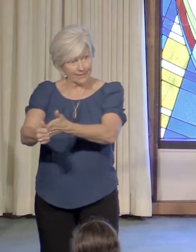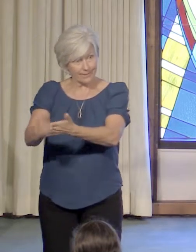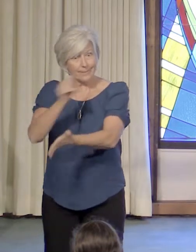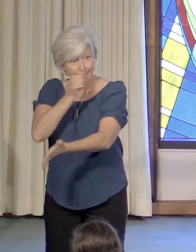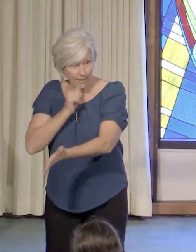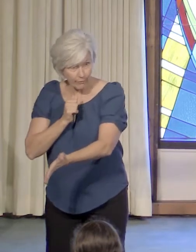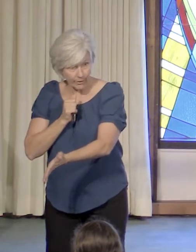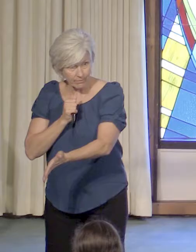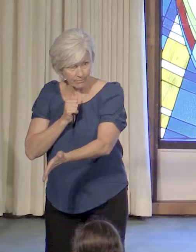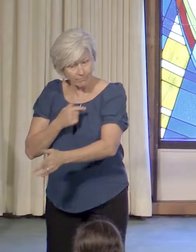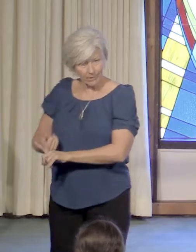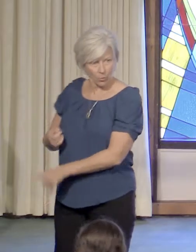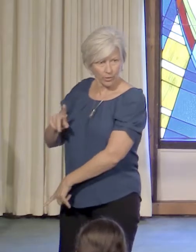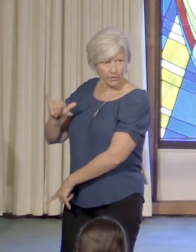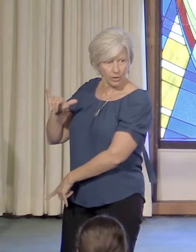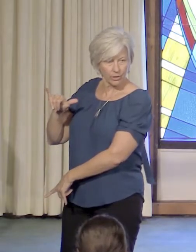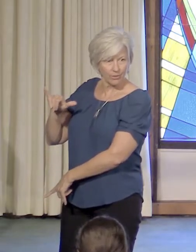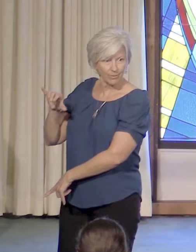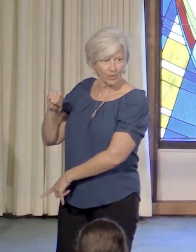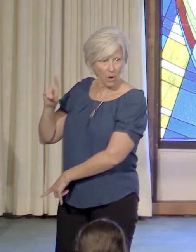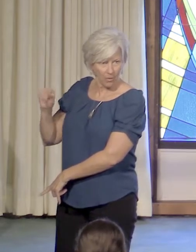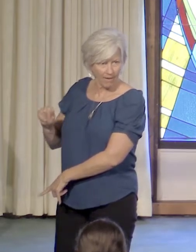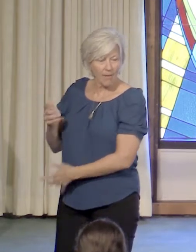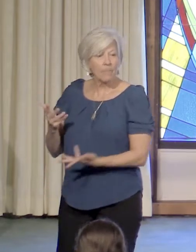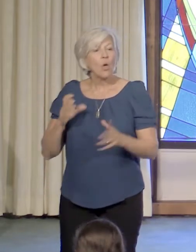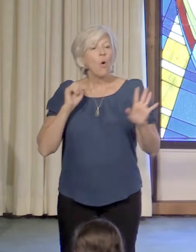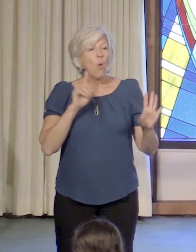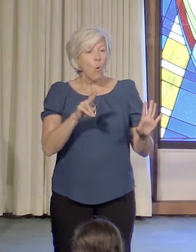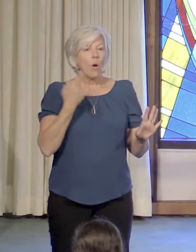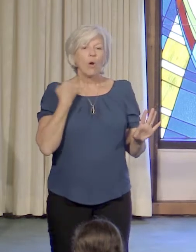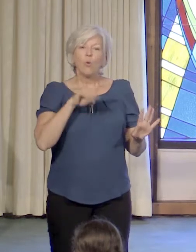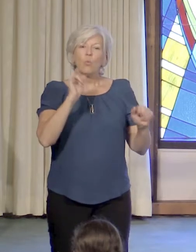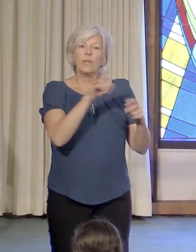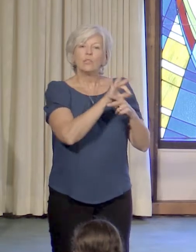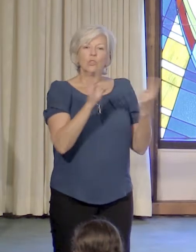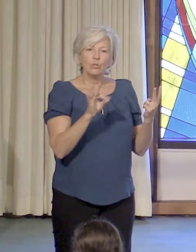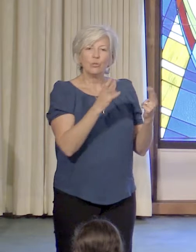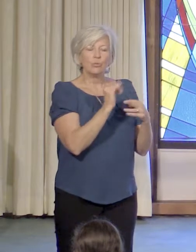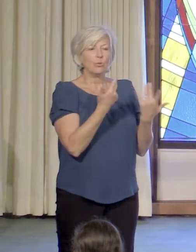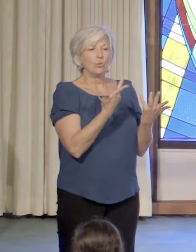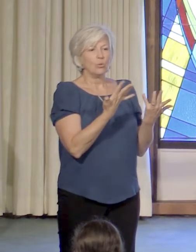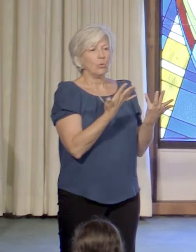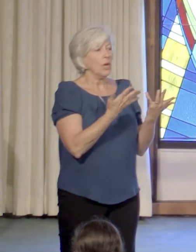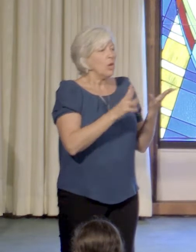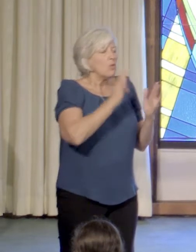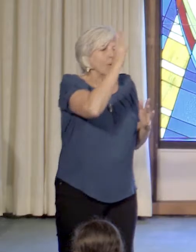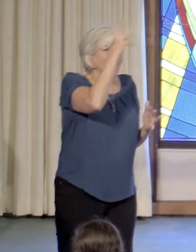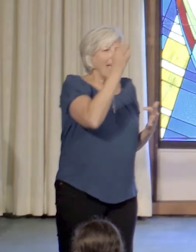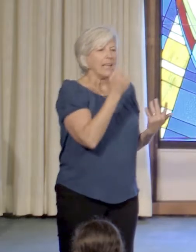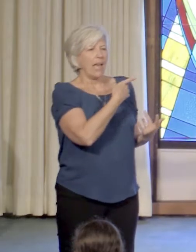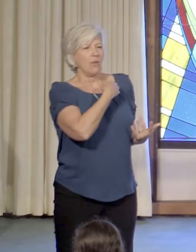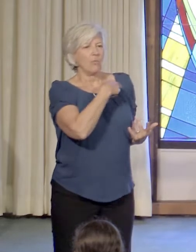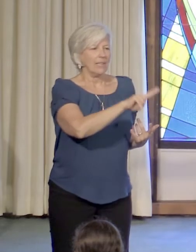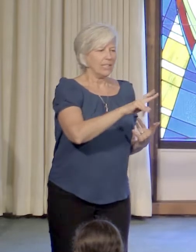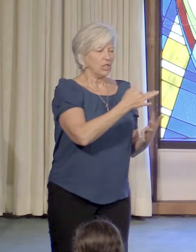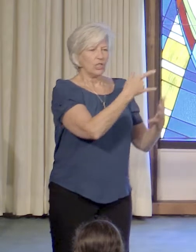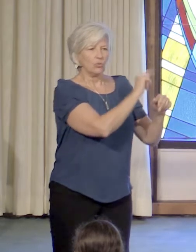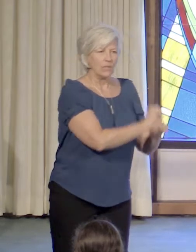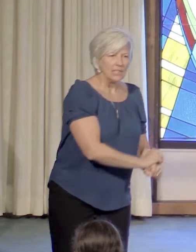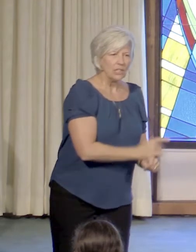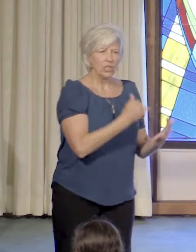Or we can choose to create a religious tradition and a place to be in